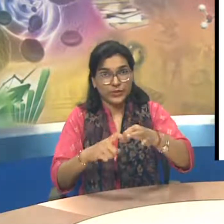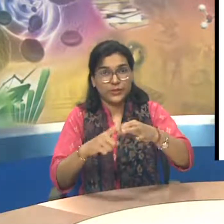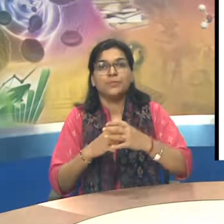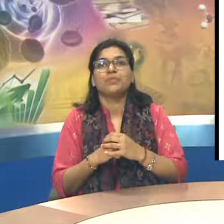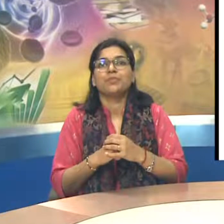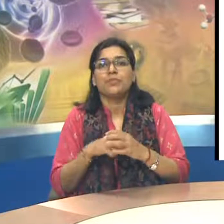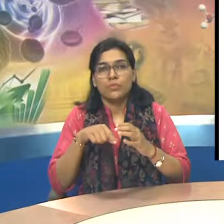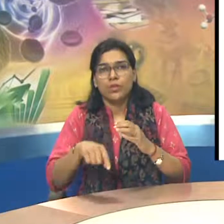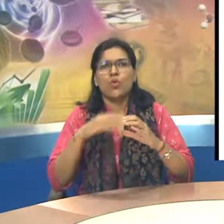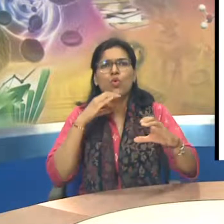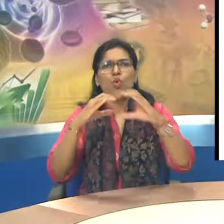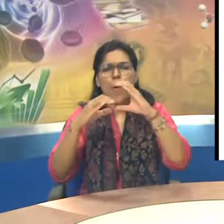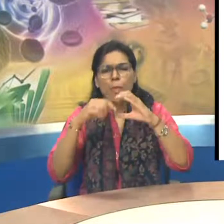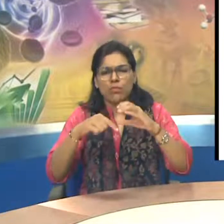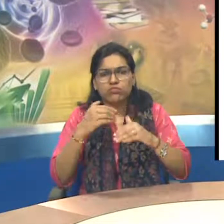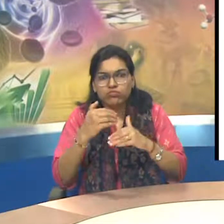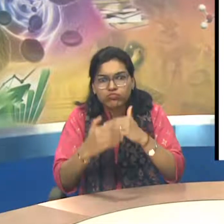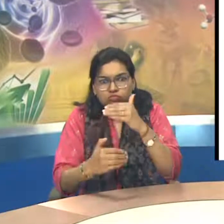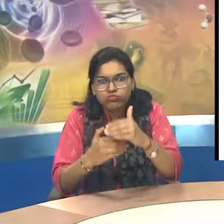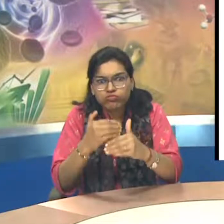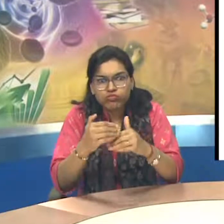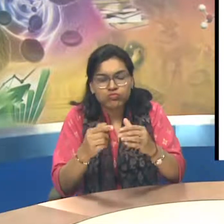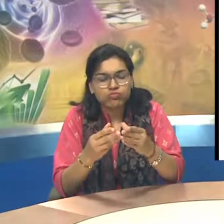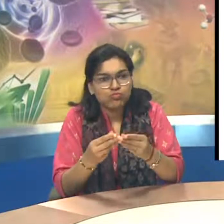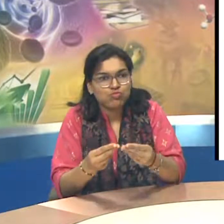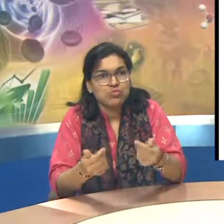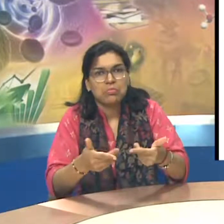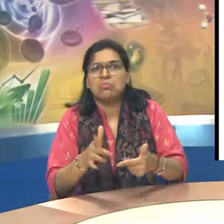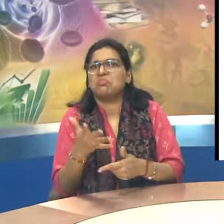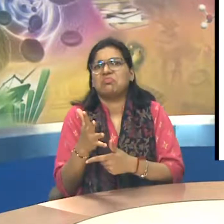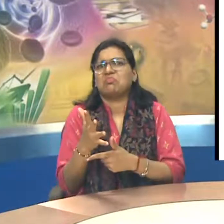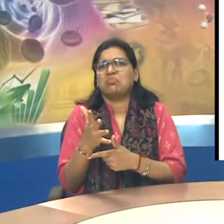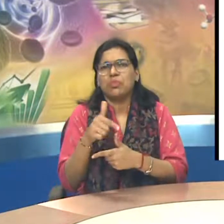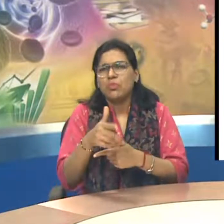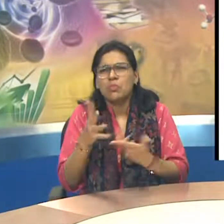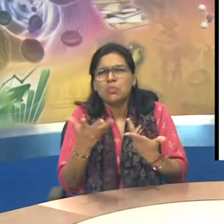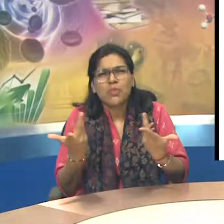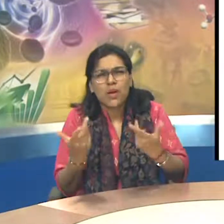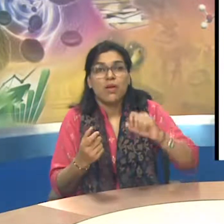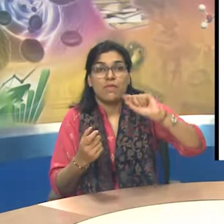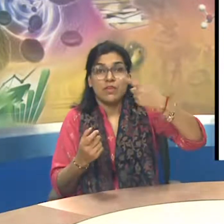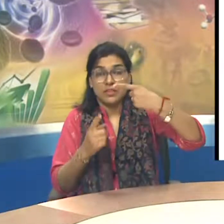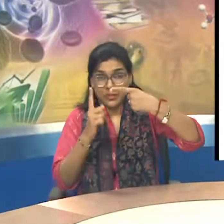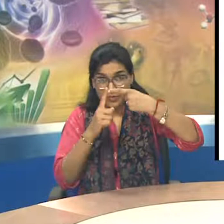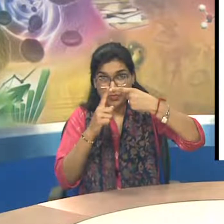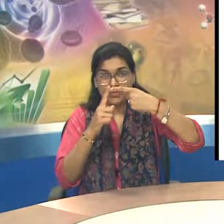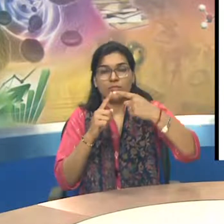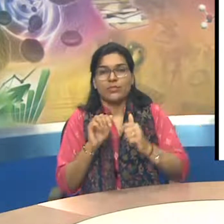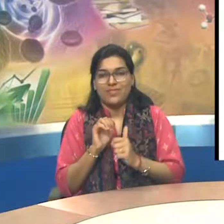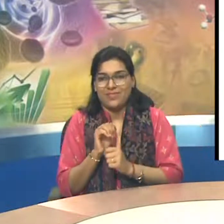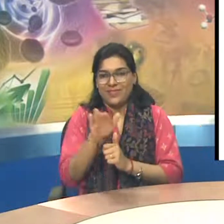Third question. Which of the following is not an element